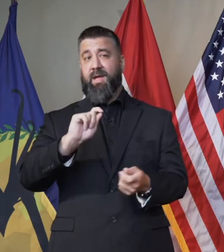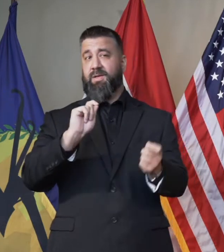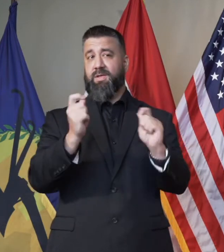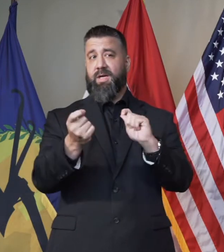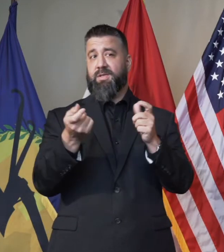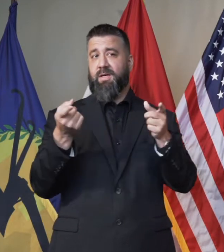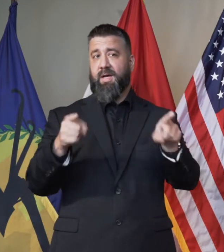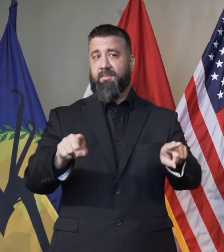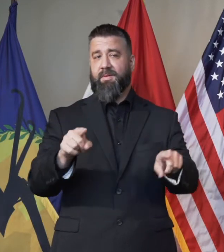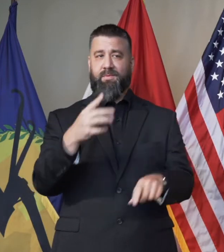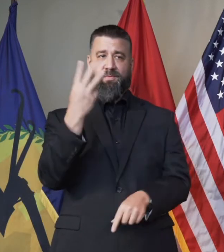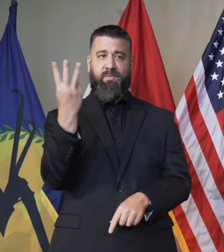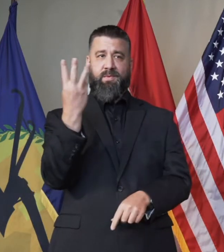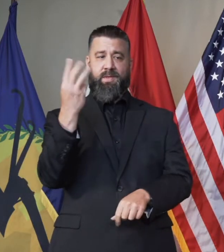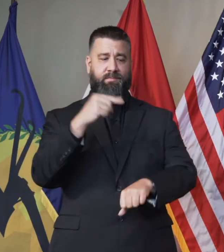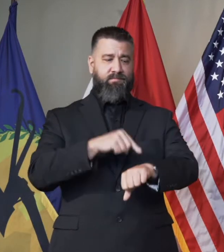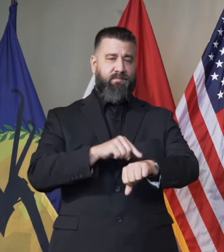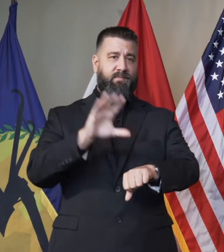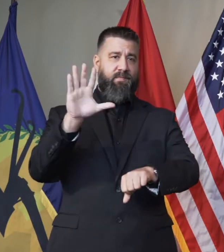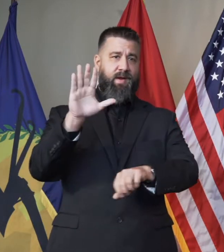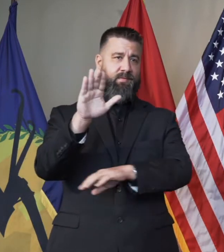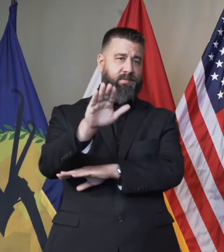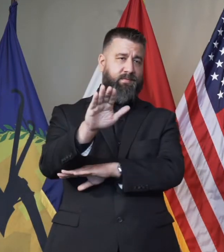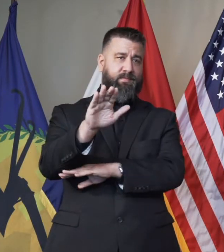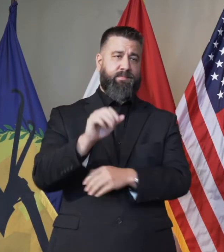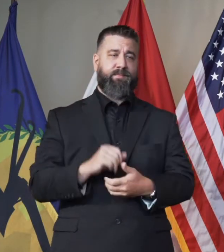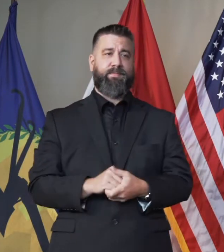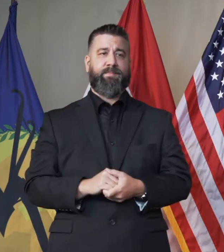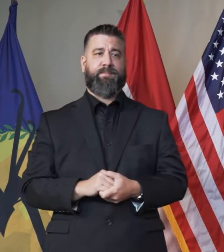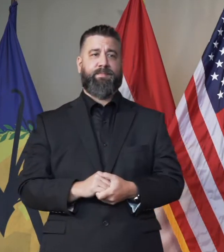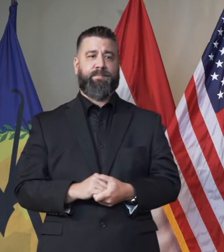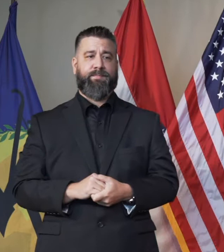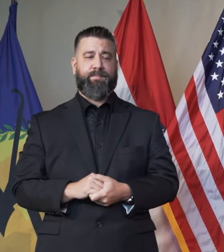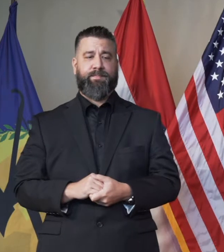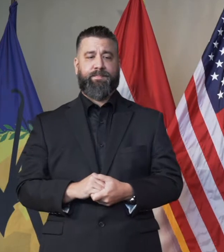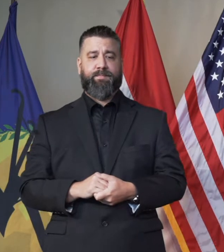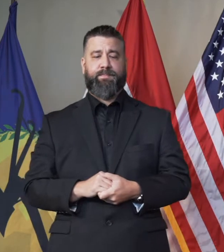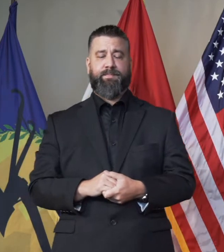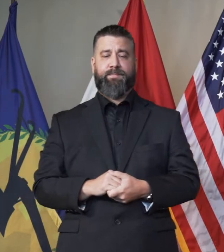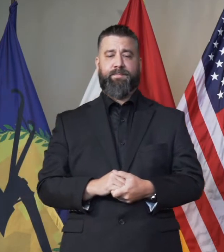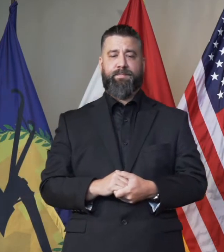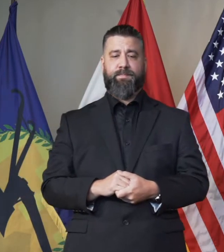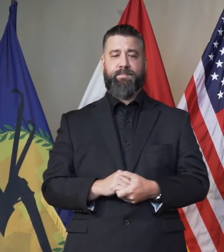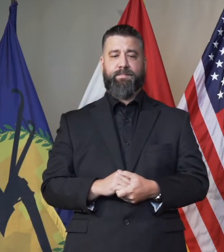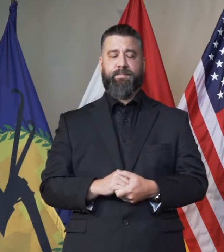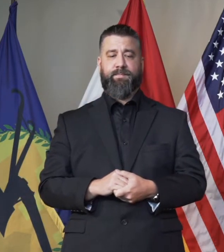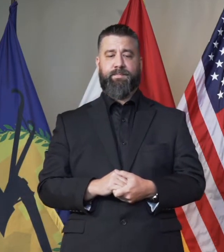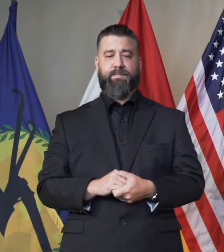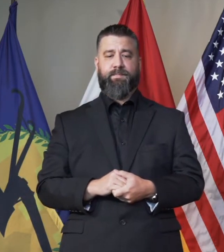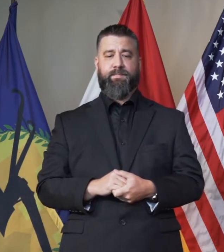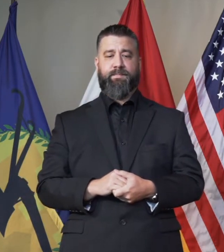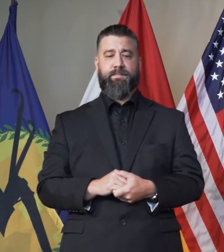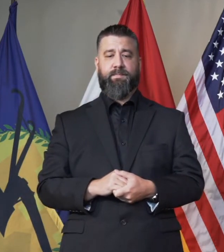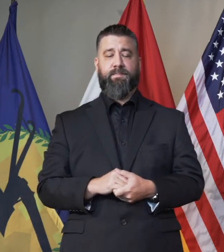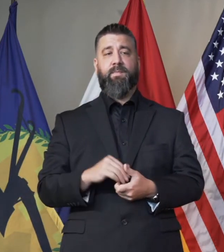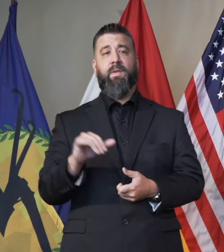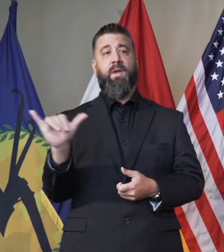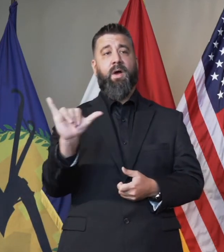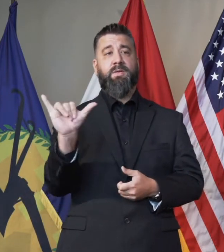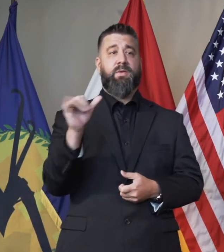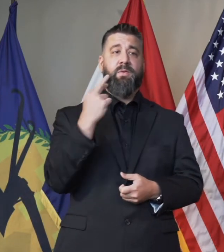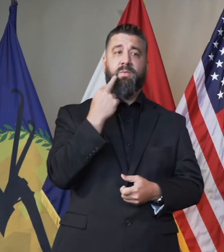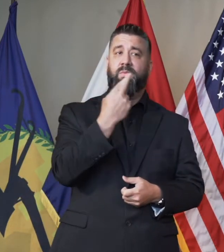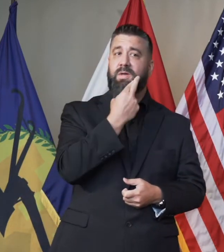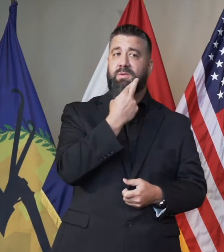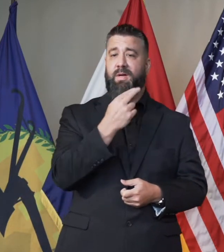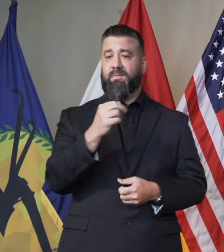at 5 p.m. on Wednesday. We are also going to allow a controlled use of drink and